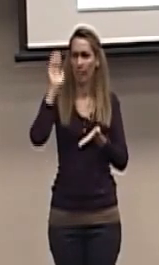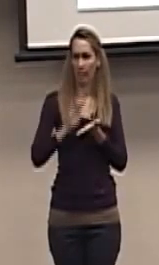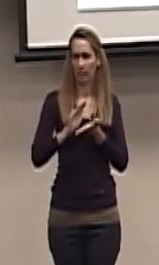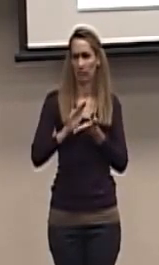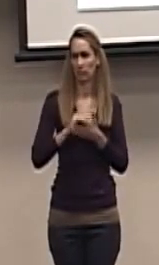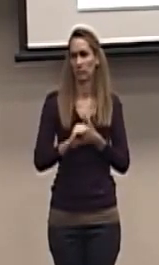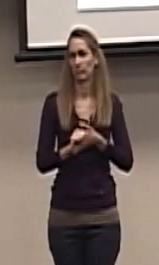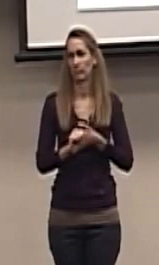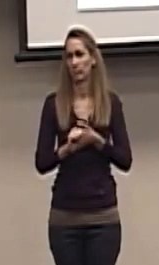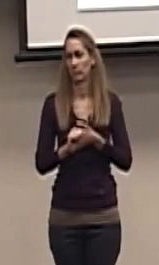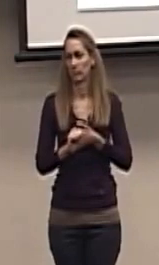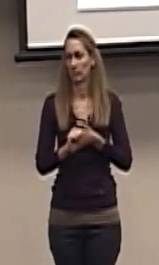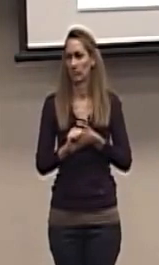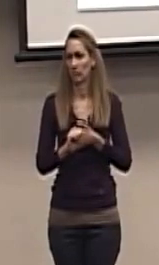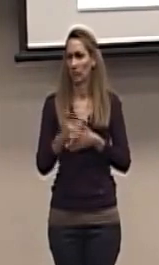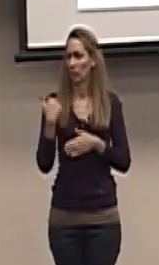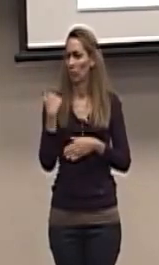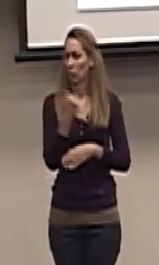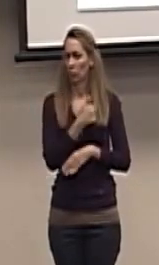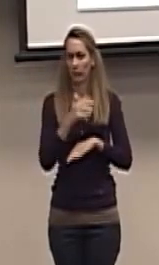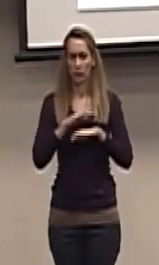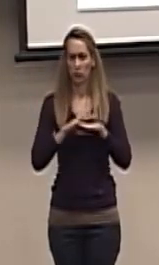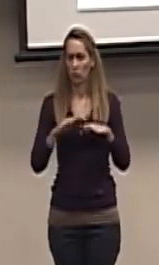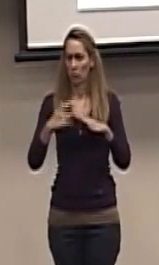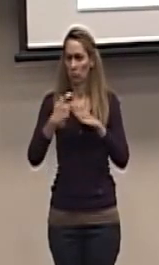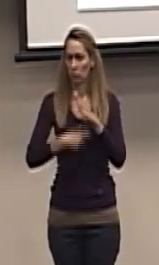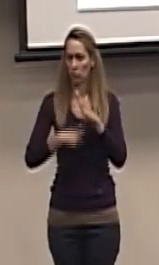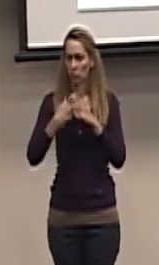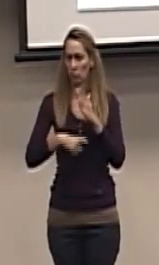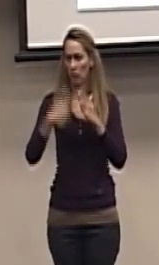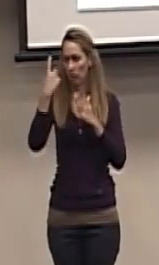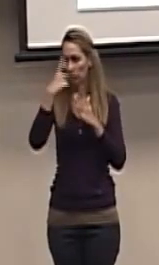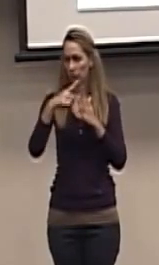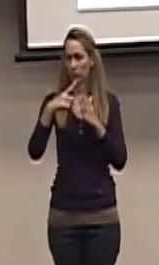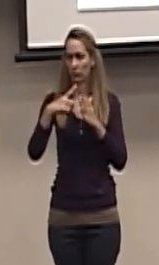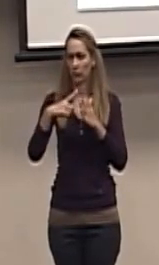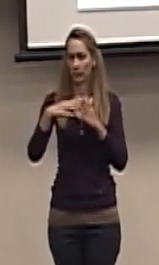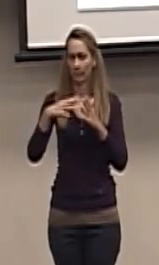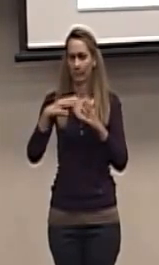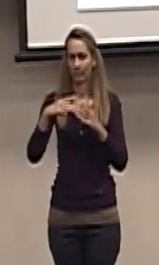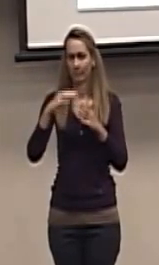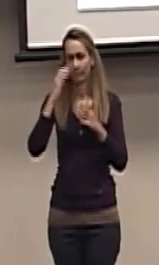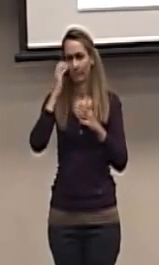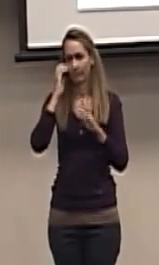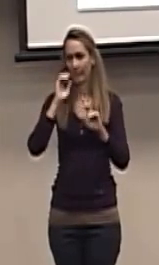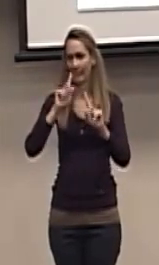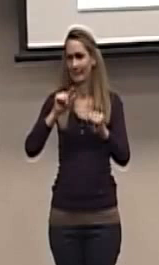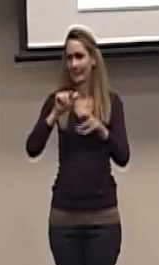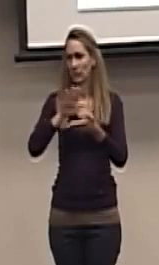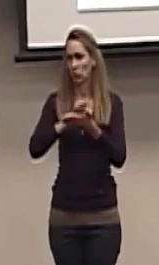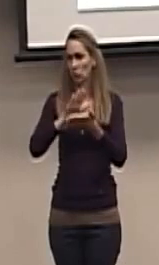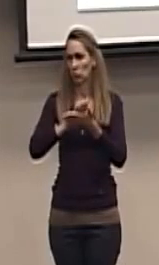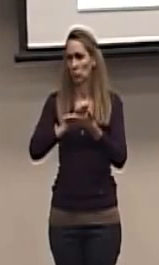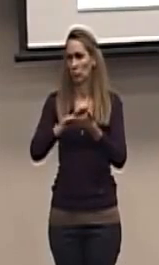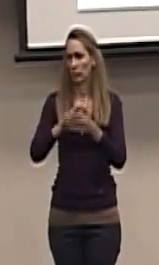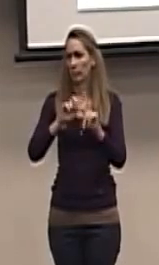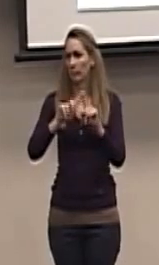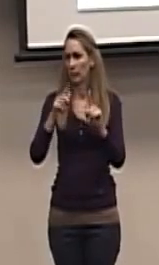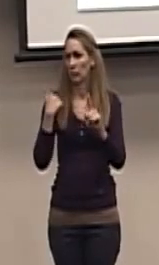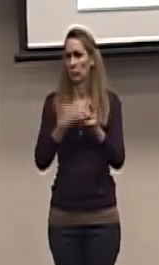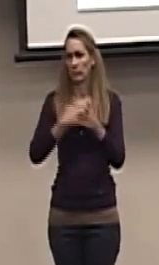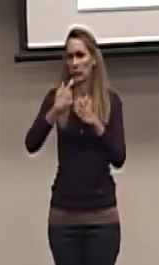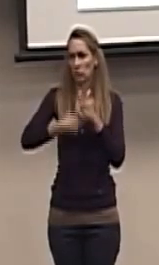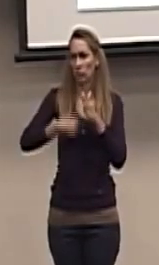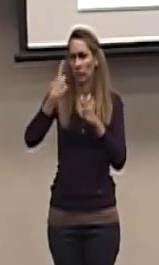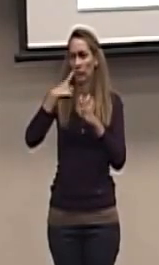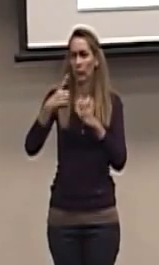upkeep. We don't charge for tuition. They pay a token to pay for light bills and water, and that